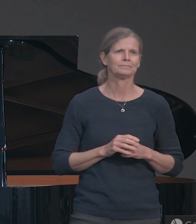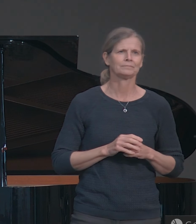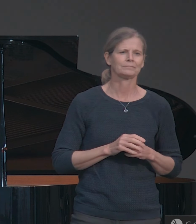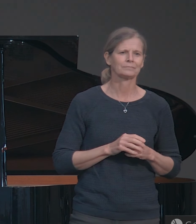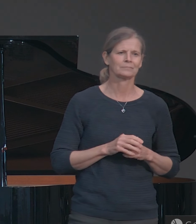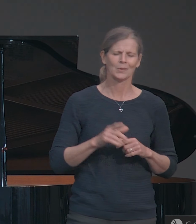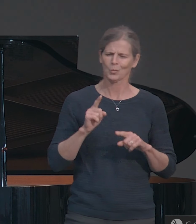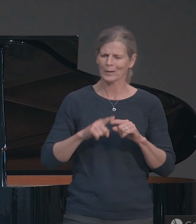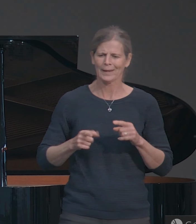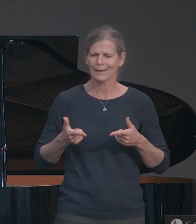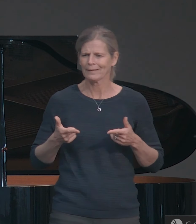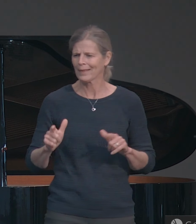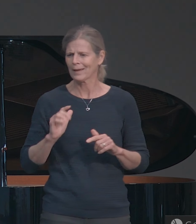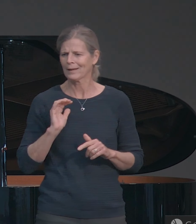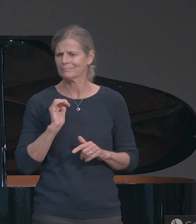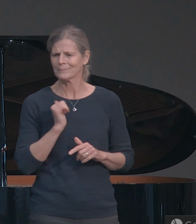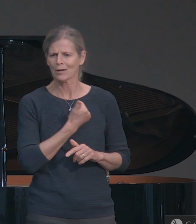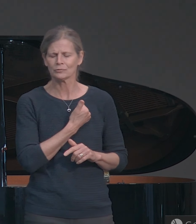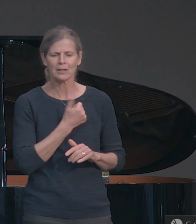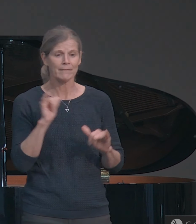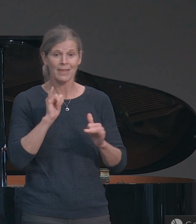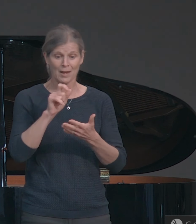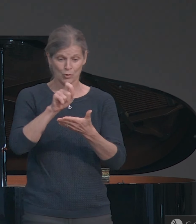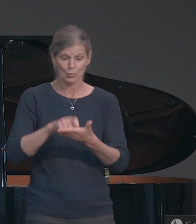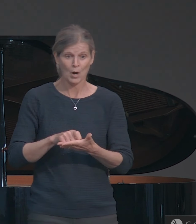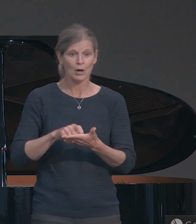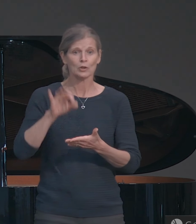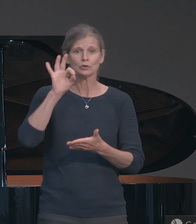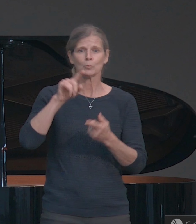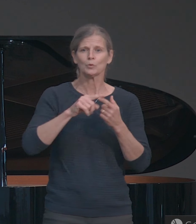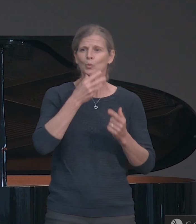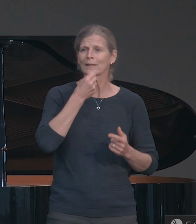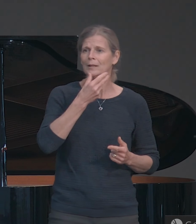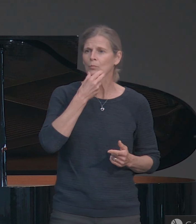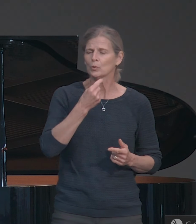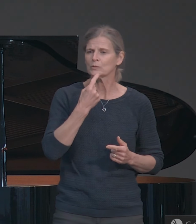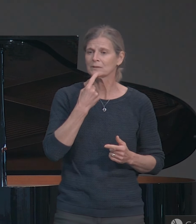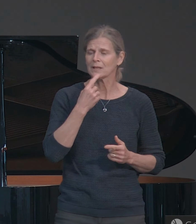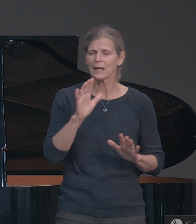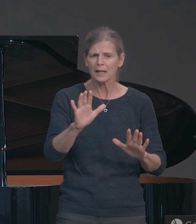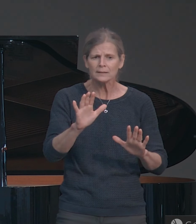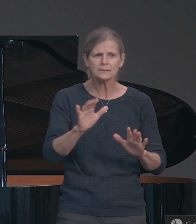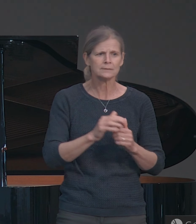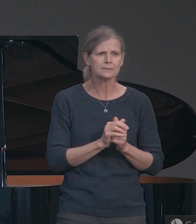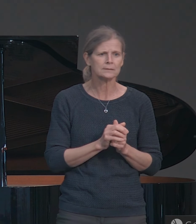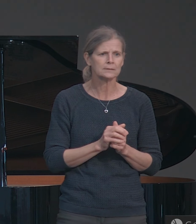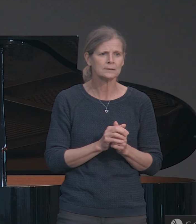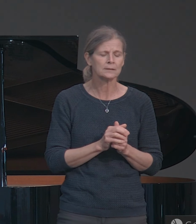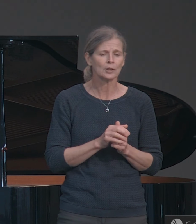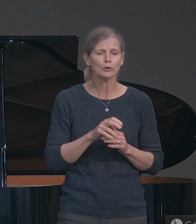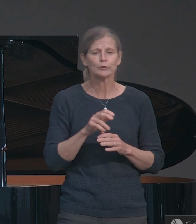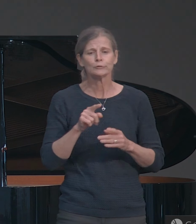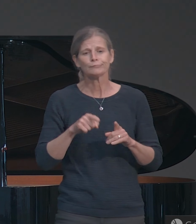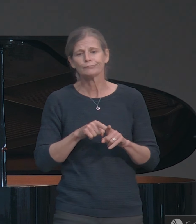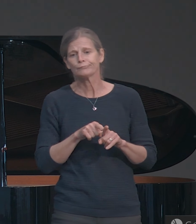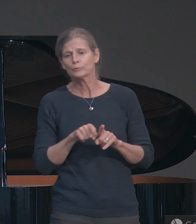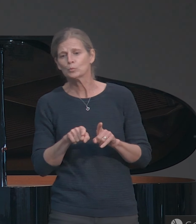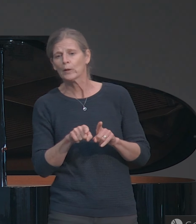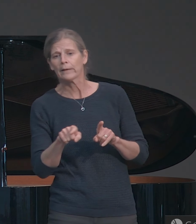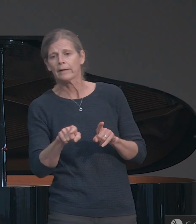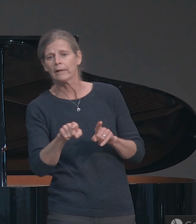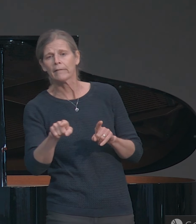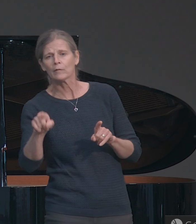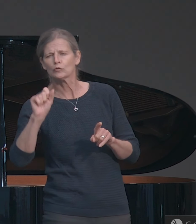We cannot allow ourselves, like the writer of the Sermon to the Hebrews said, we drifting away